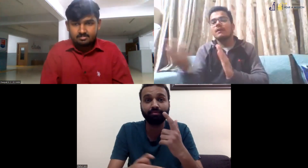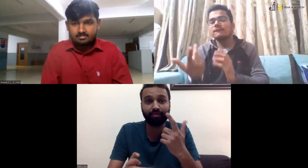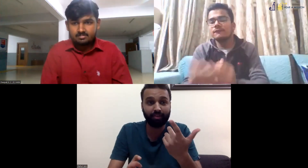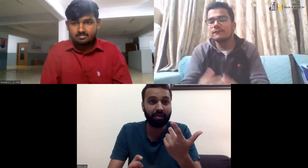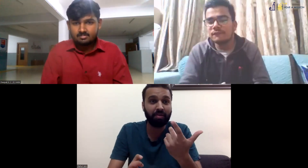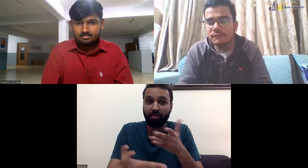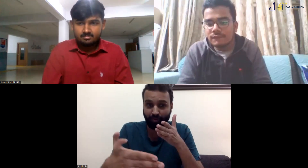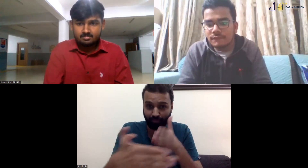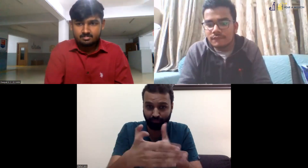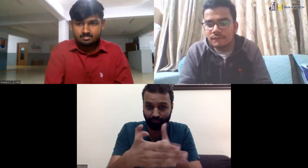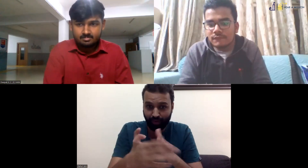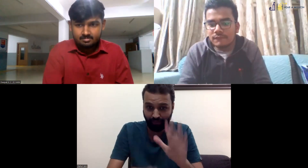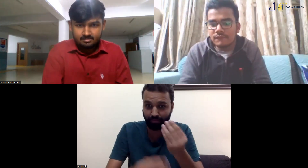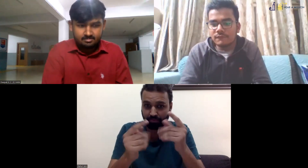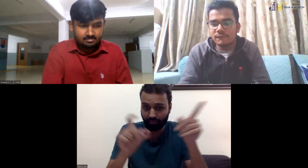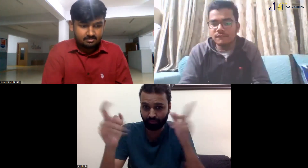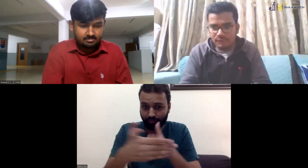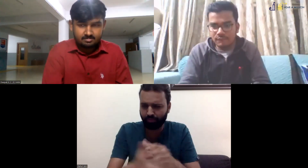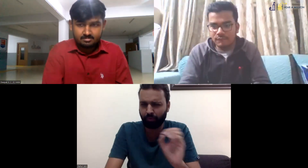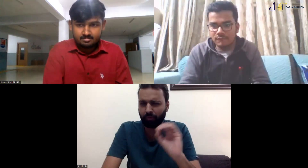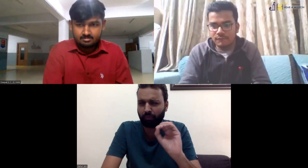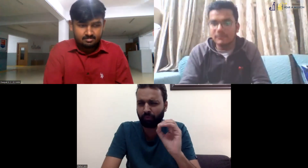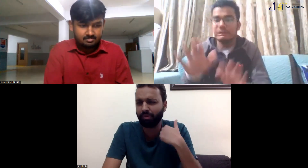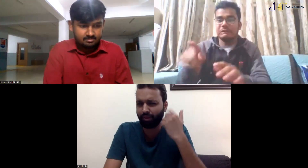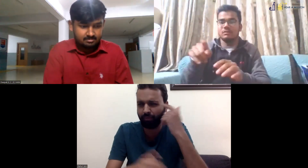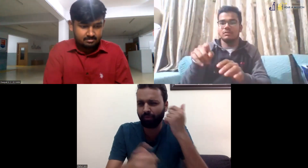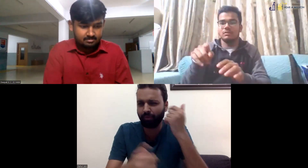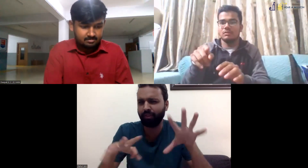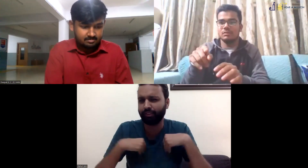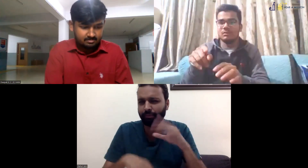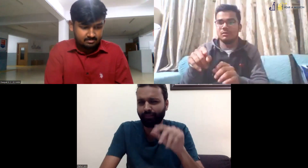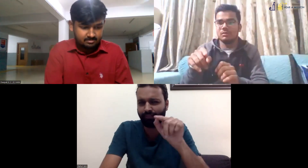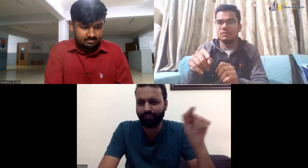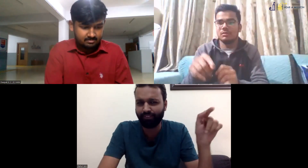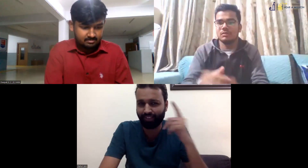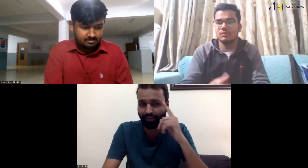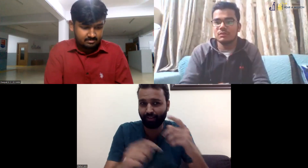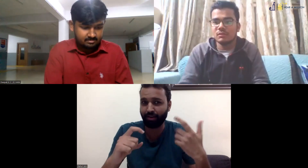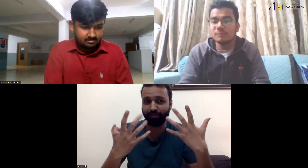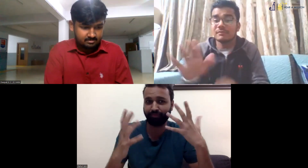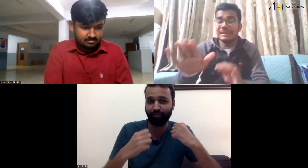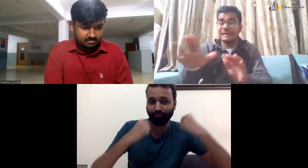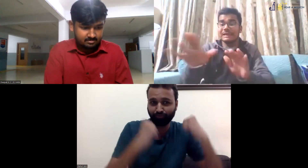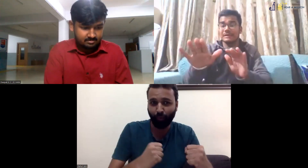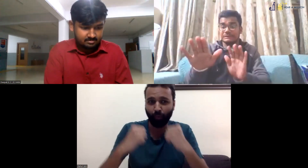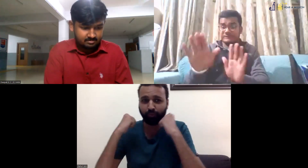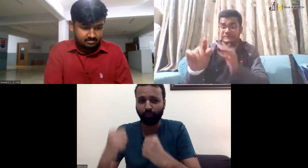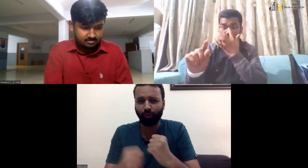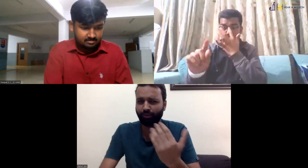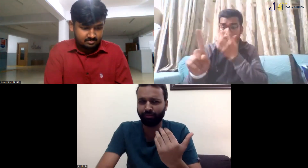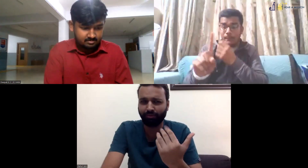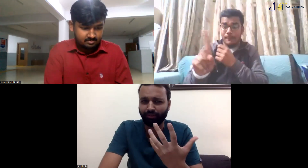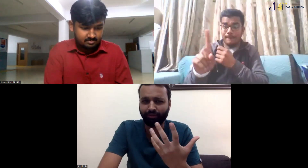but then, as you said that, you know, in there, they do not want to use any other language. They use ASL only. I was like, no, I don't